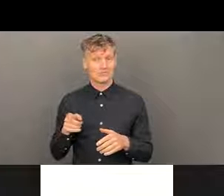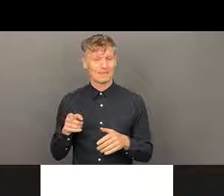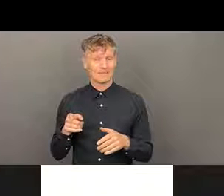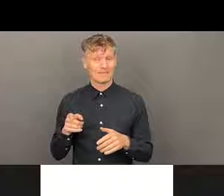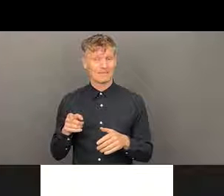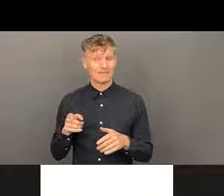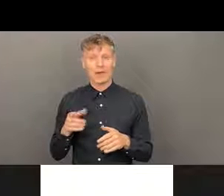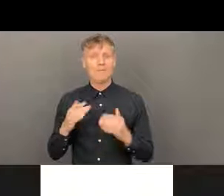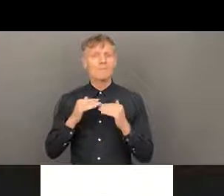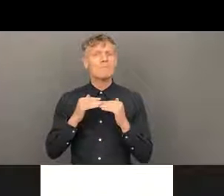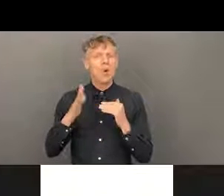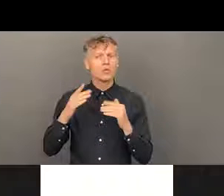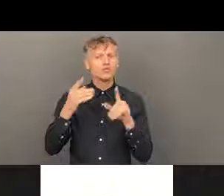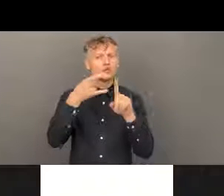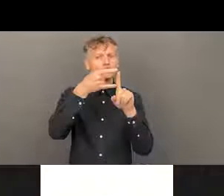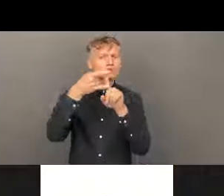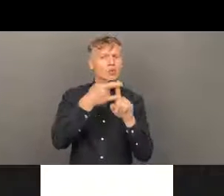via Zoom or Google Meet.